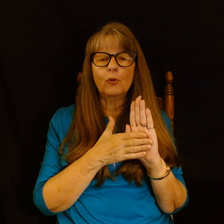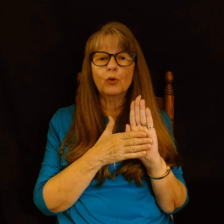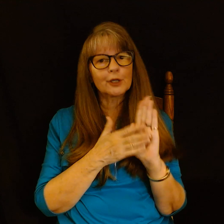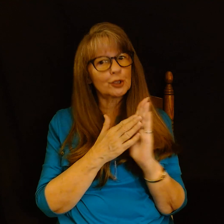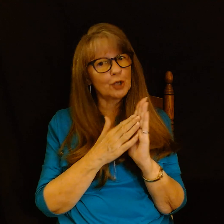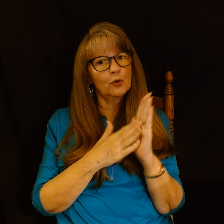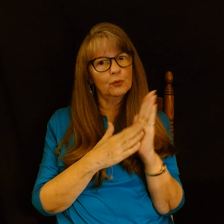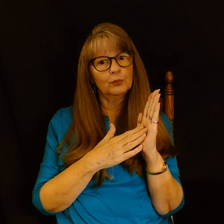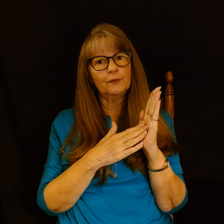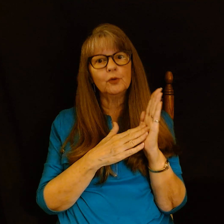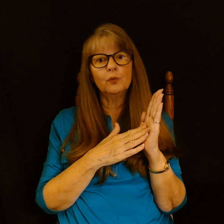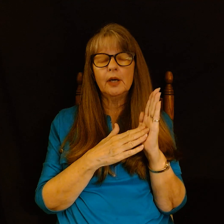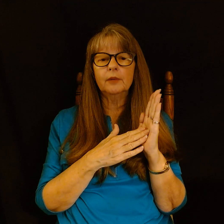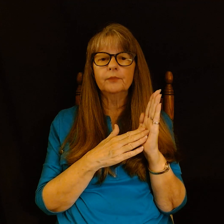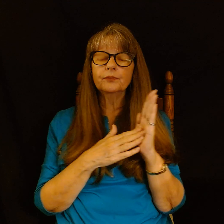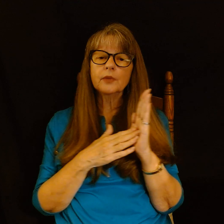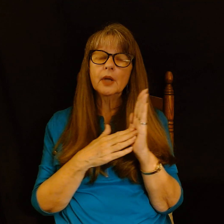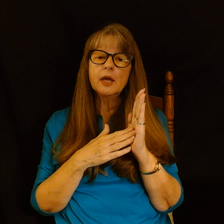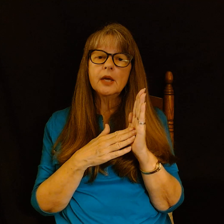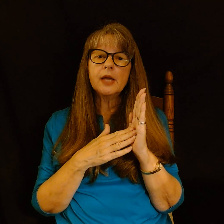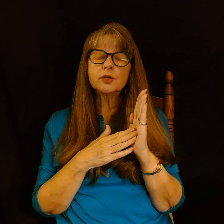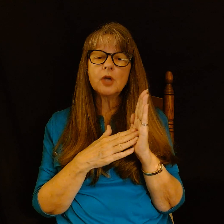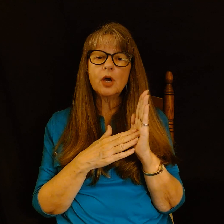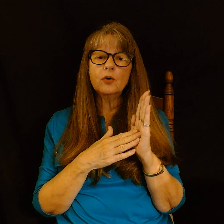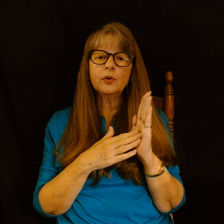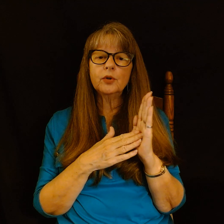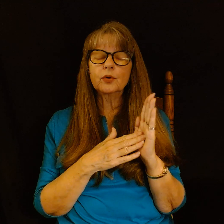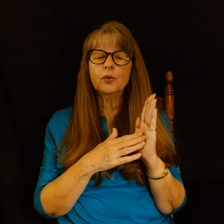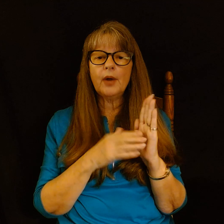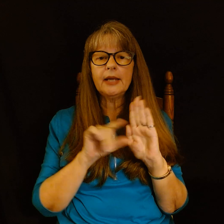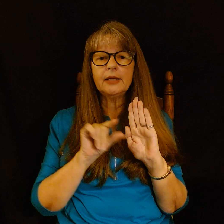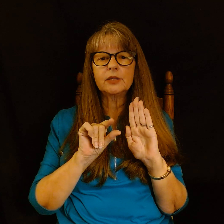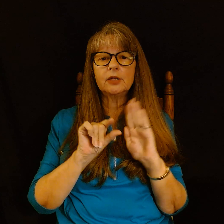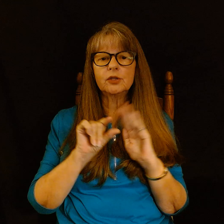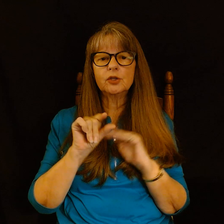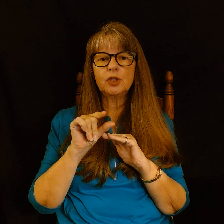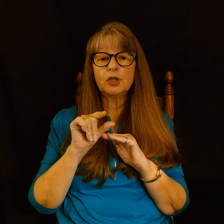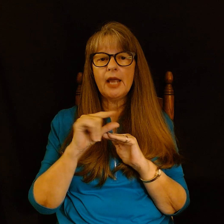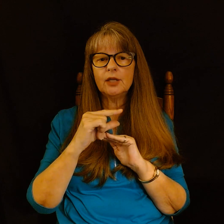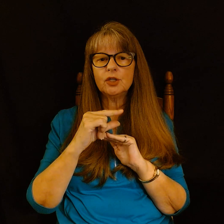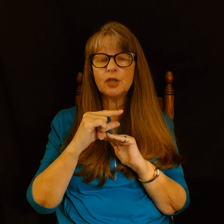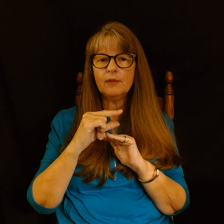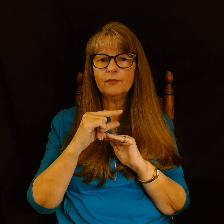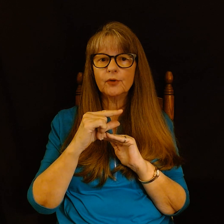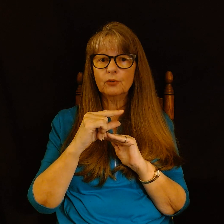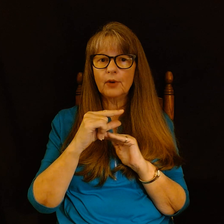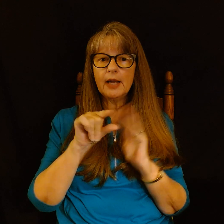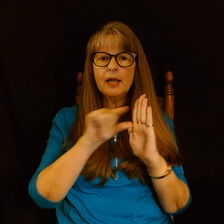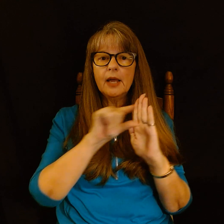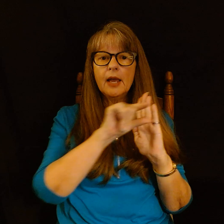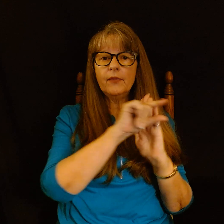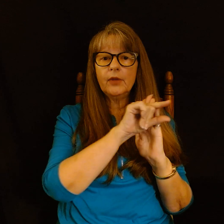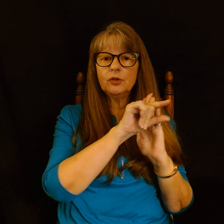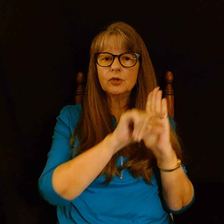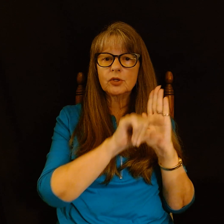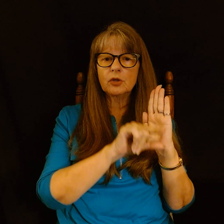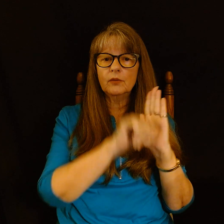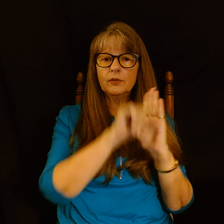a stone, if you will. And so your grades, it's a G hand shape for grade, and then you just go